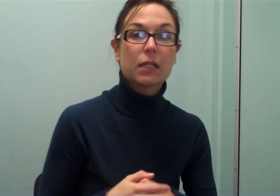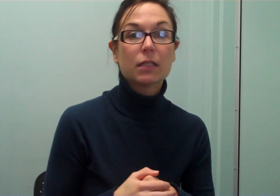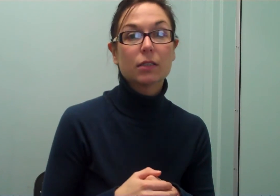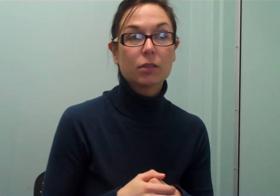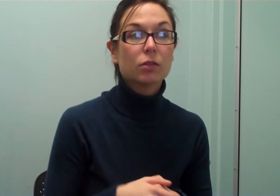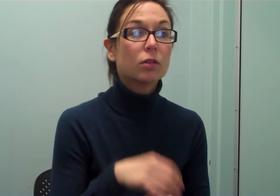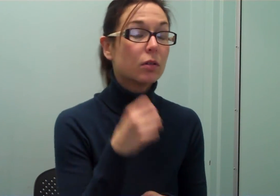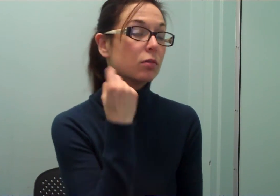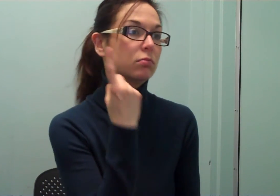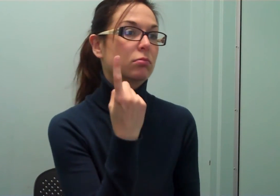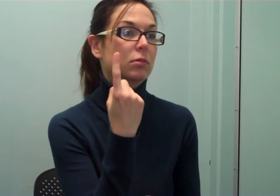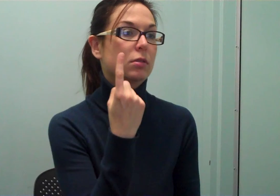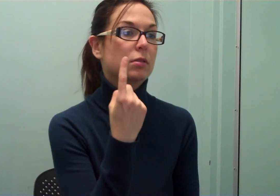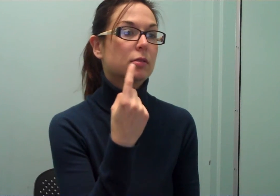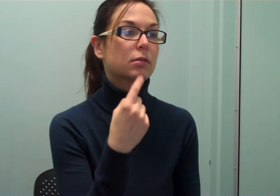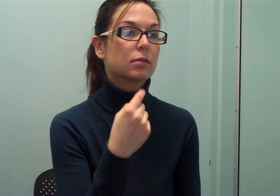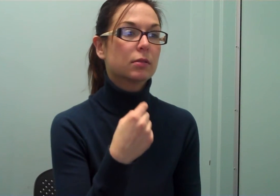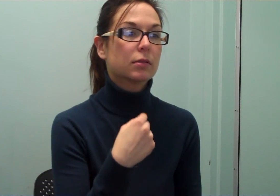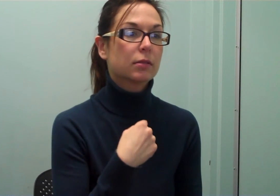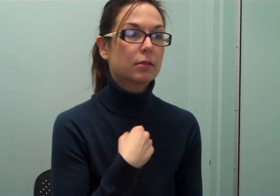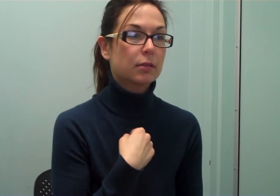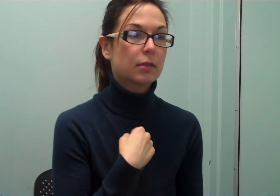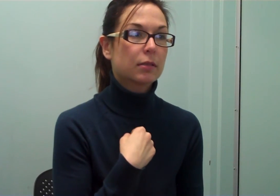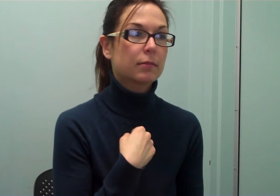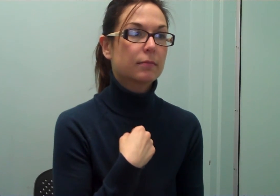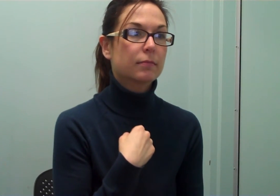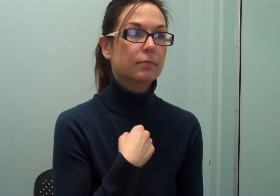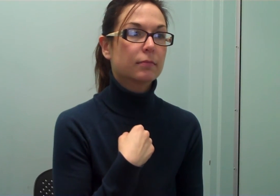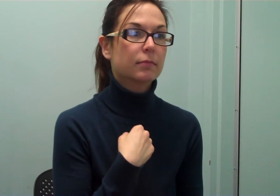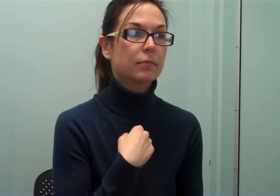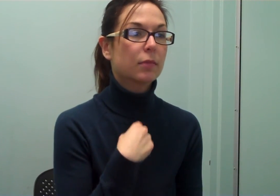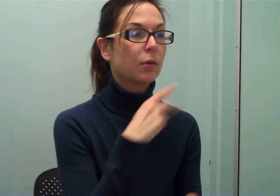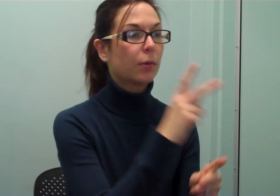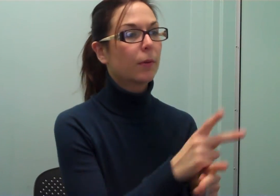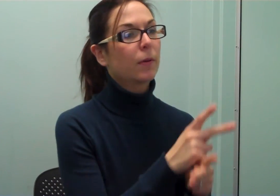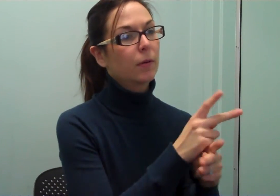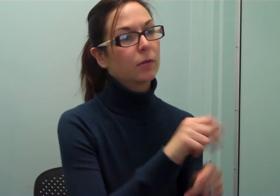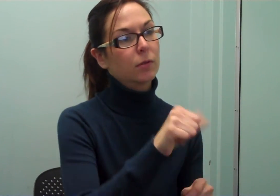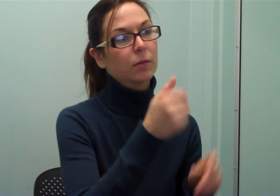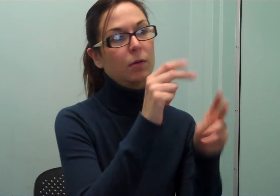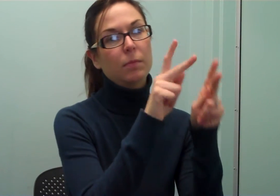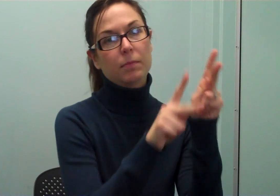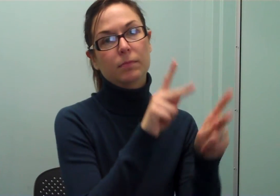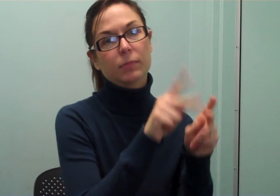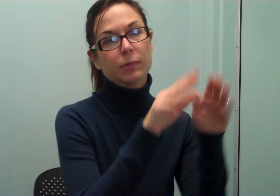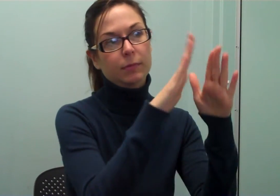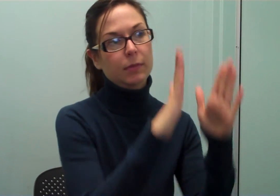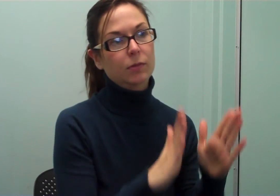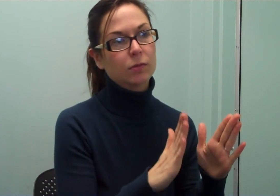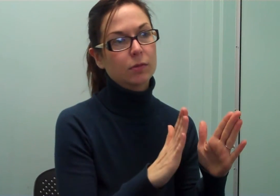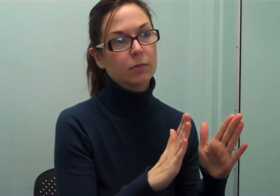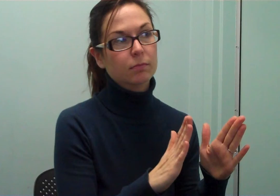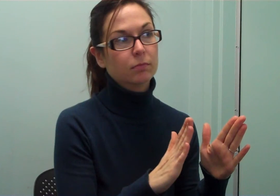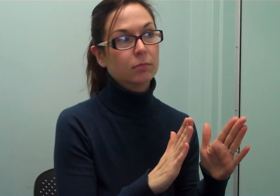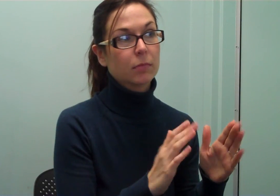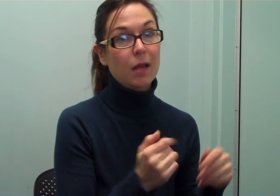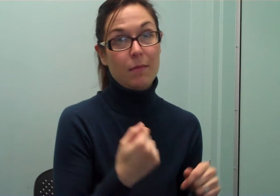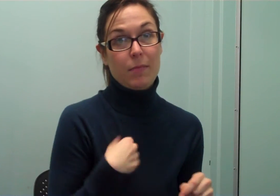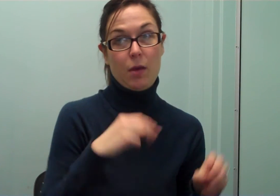other people's property. And when I move in, I will consider it my house for that time that I'm there. And I